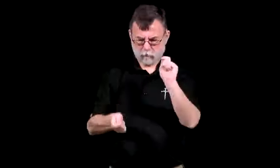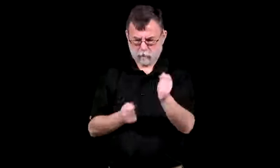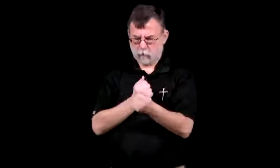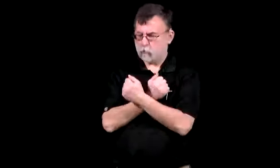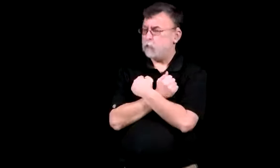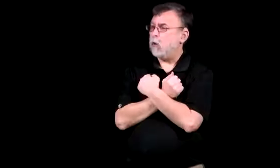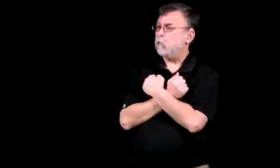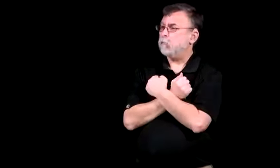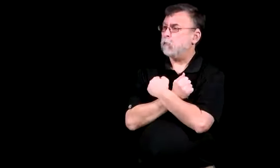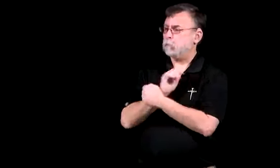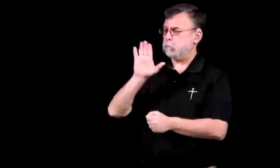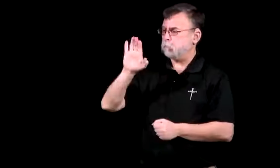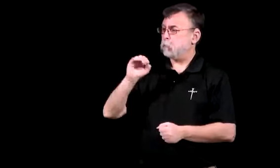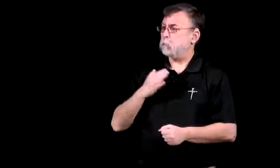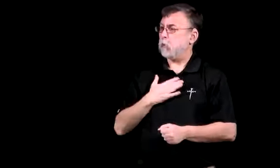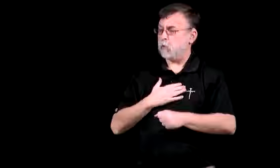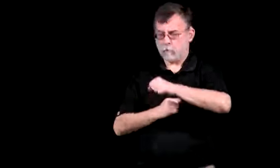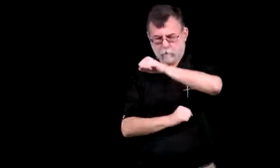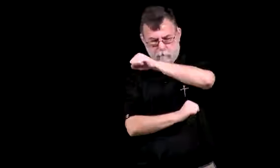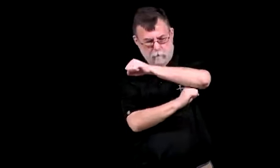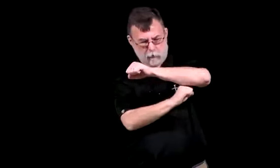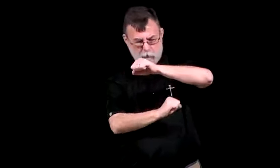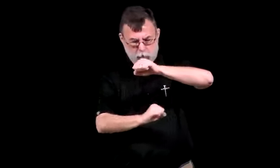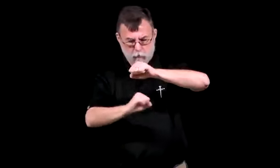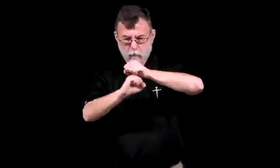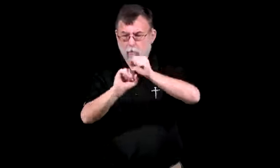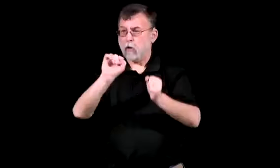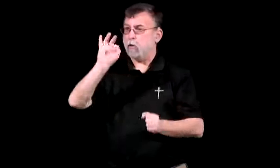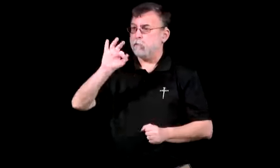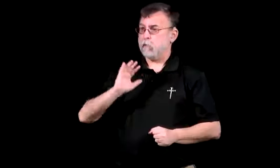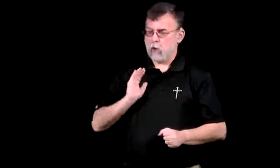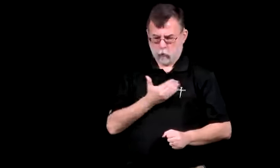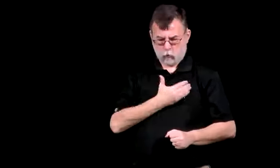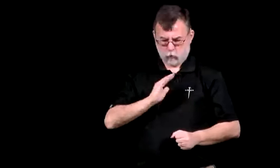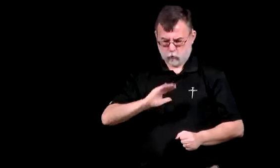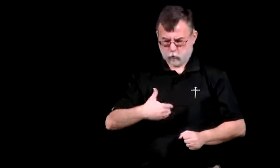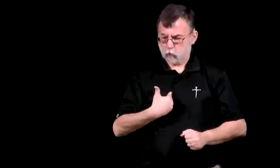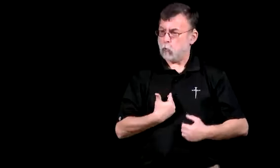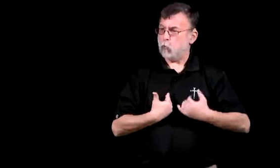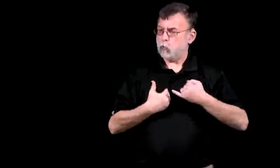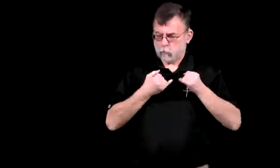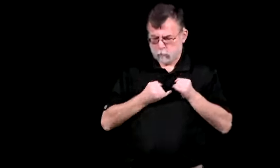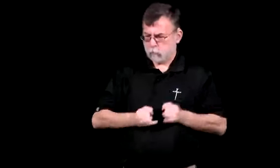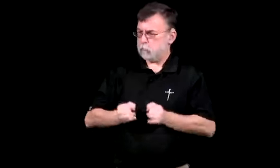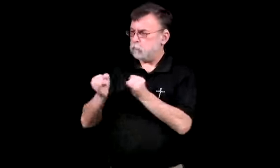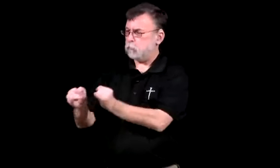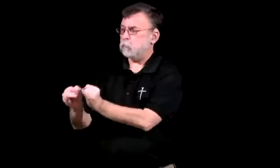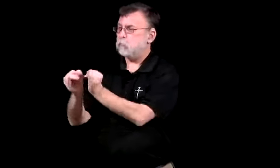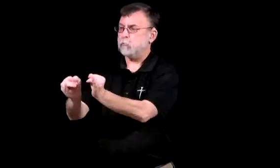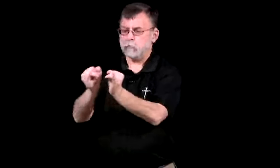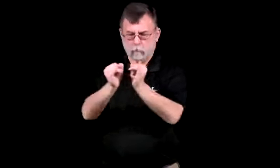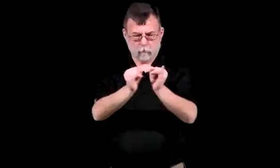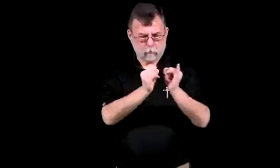Let your unchanging and unfailing love be our stronghold and the fortress of our souls for all of